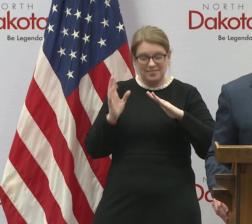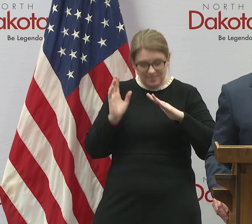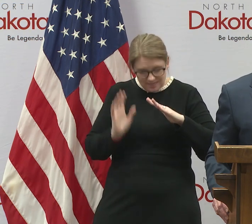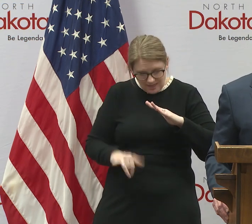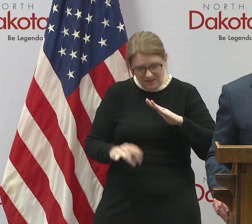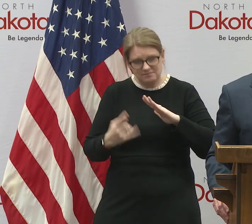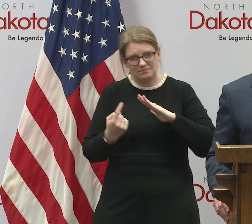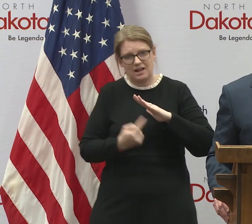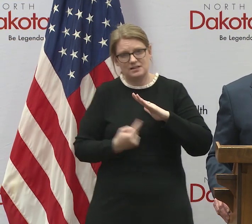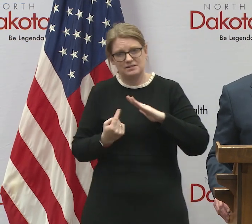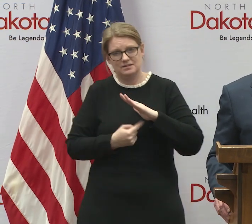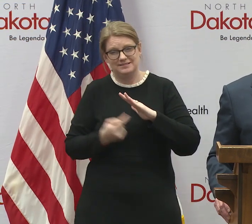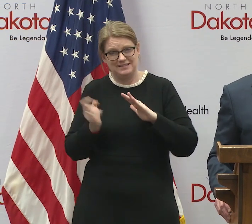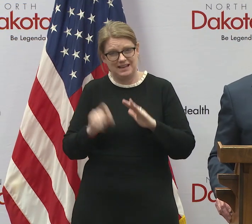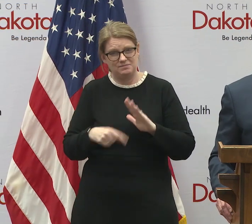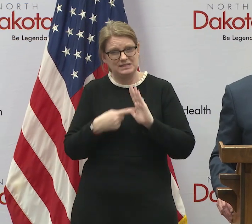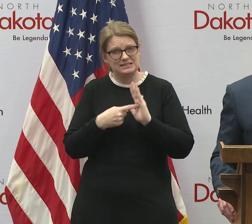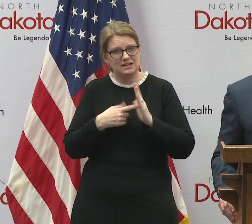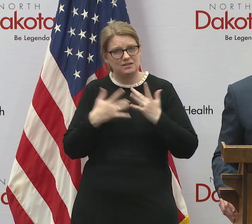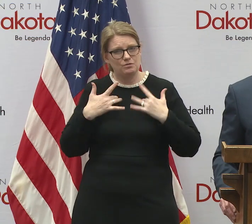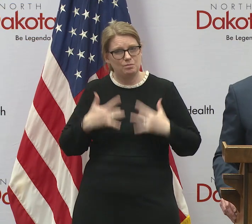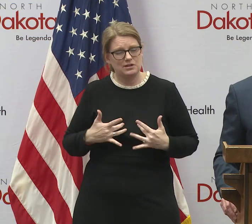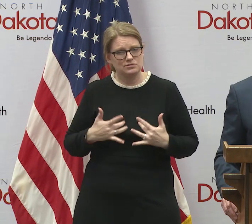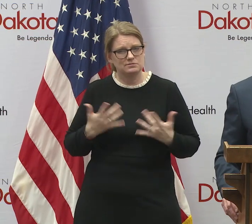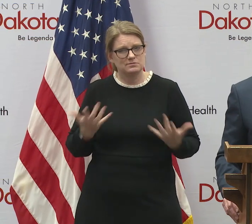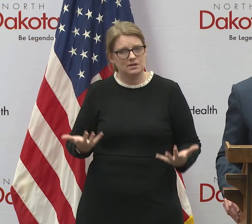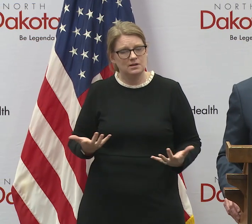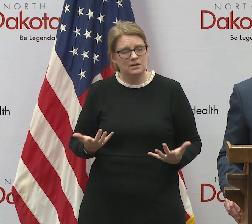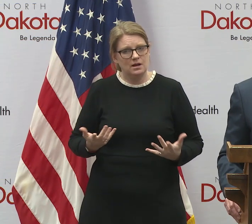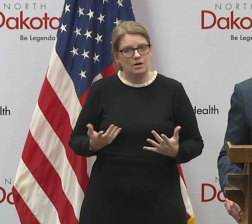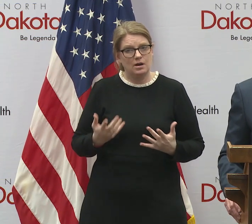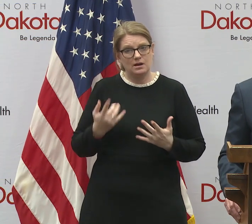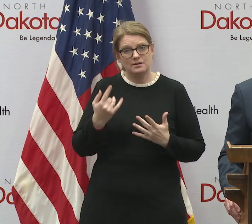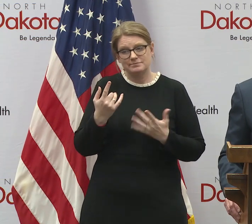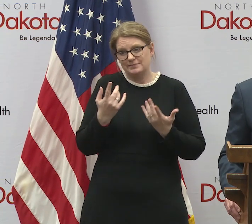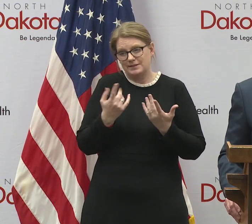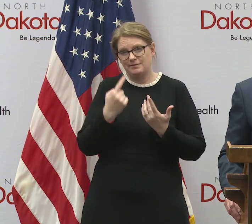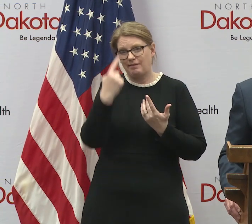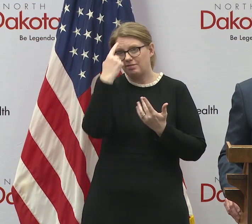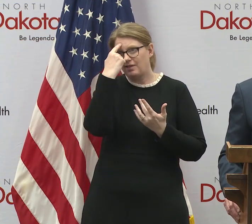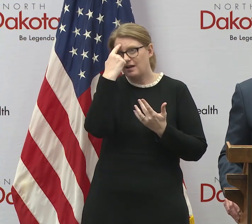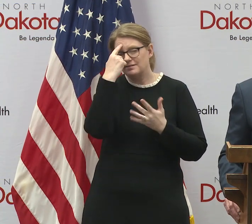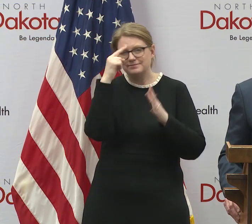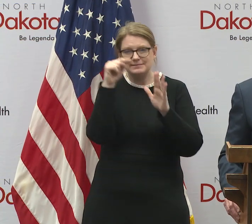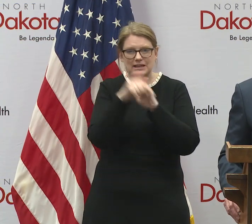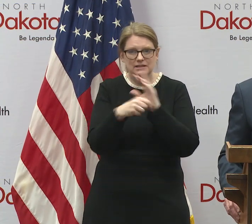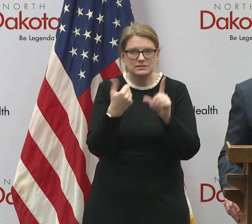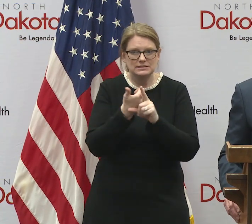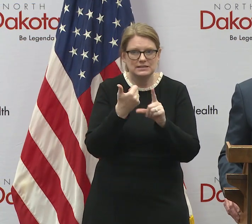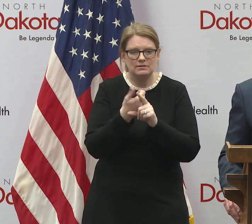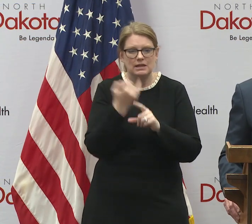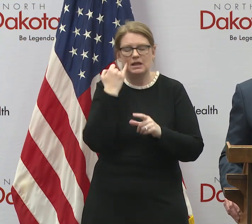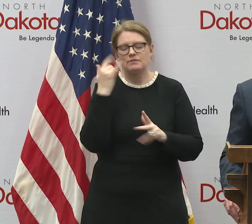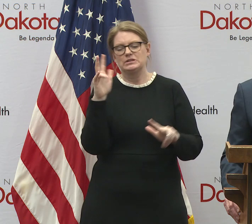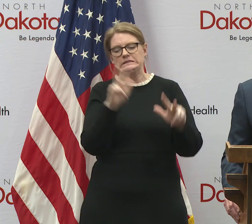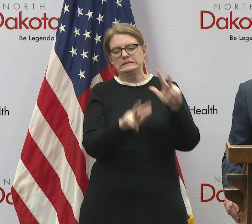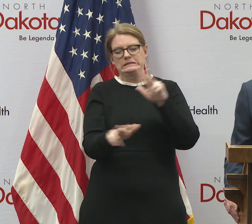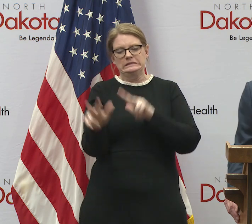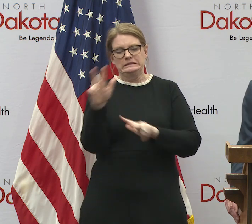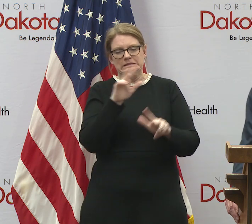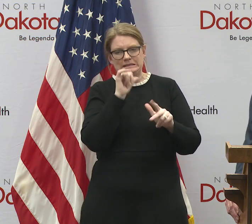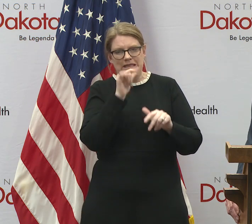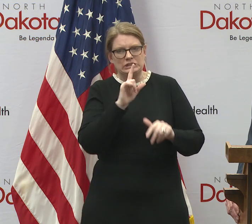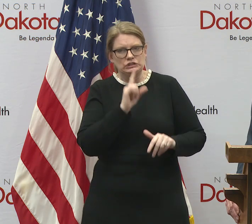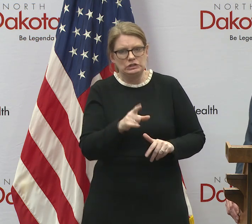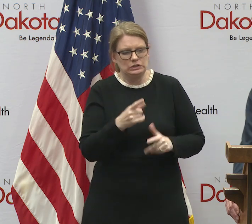of depression and or suicidal thoughts. And we've got to, if you're not sure how to talk to people about during these